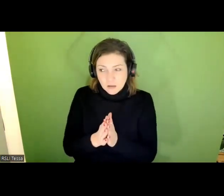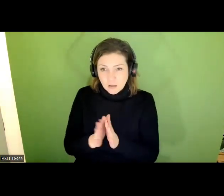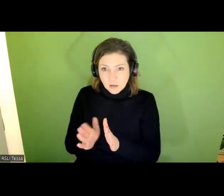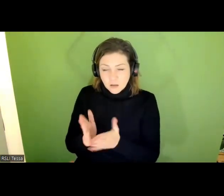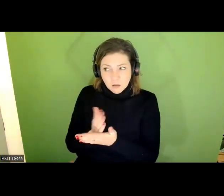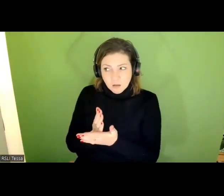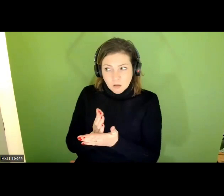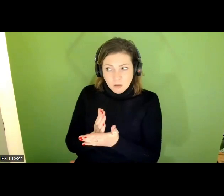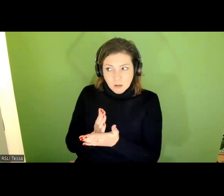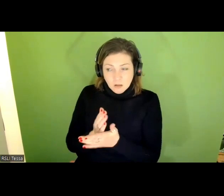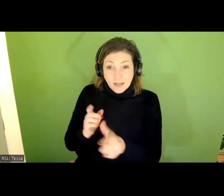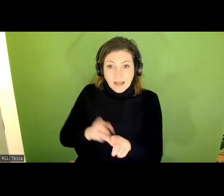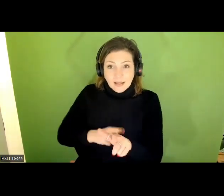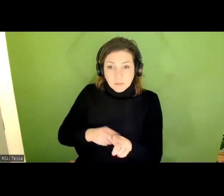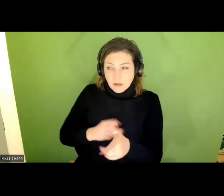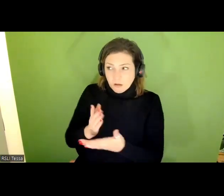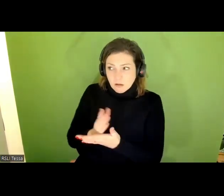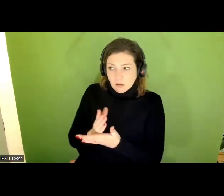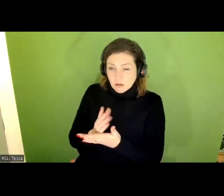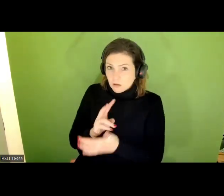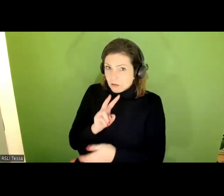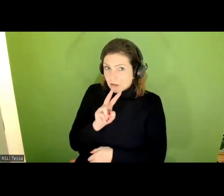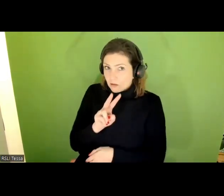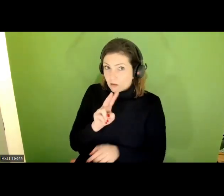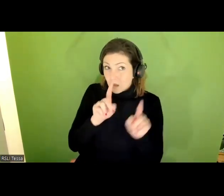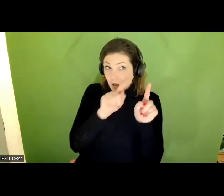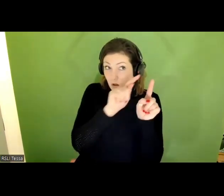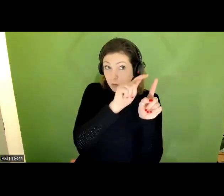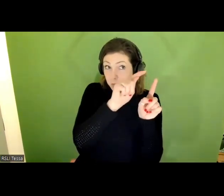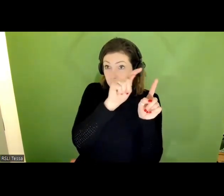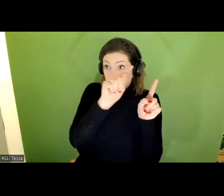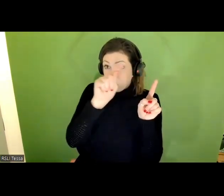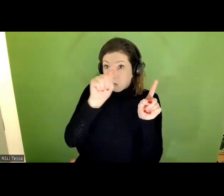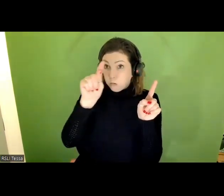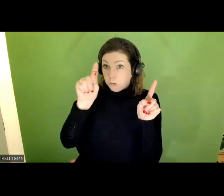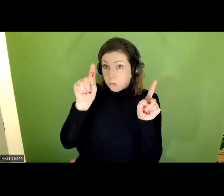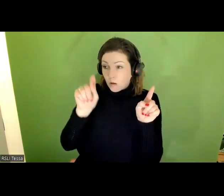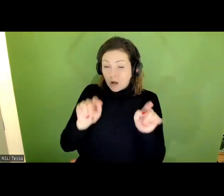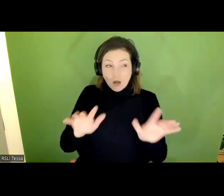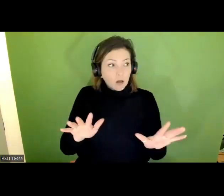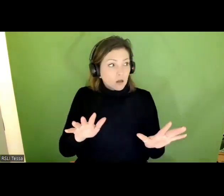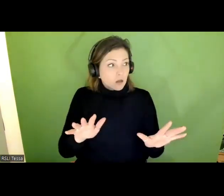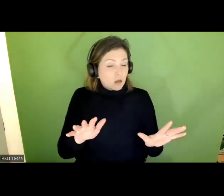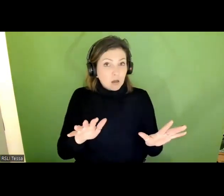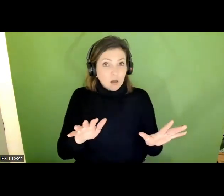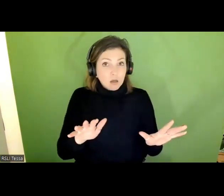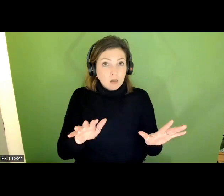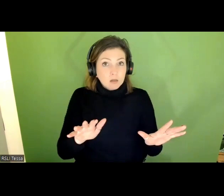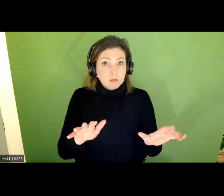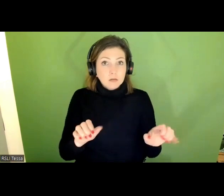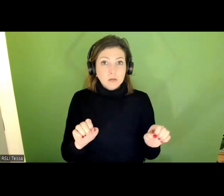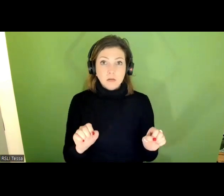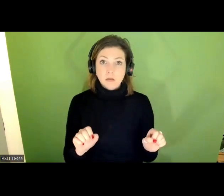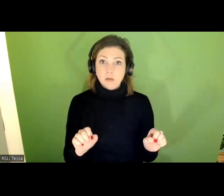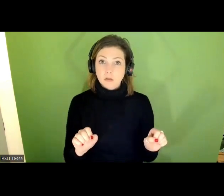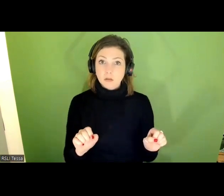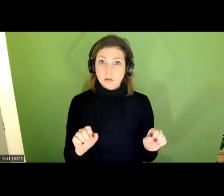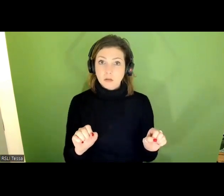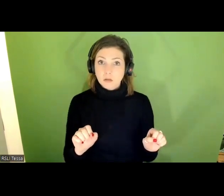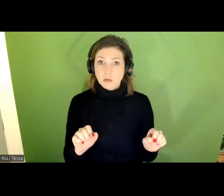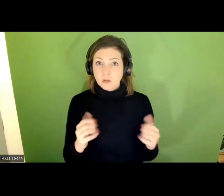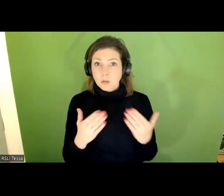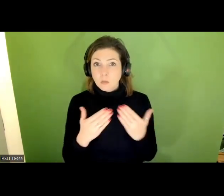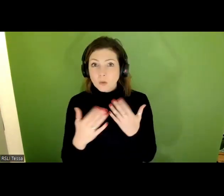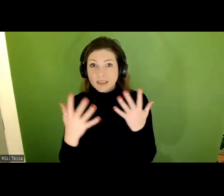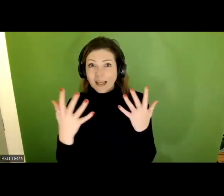Yasmin, her eyes on the cloud of drones. Ajay looked too. He shouldn't have spoken. The rest, over 10 of them, dipped